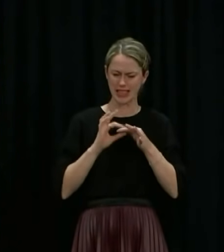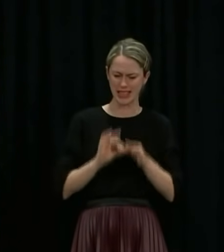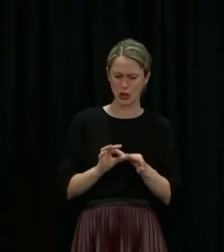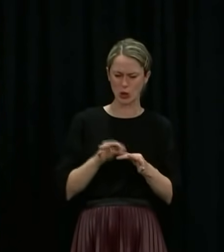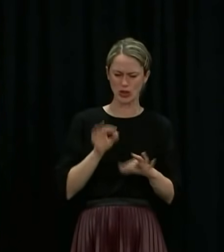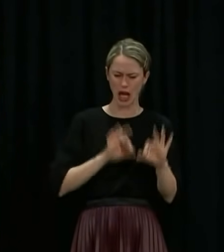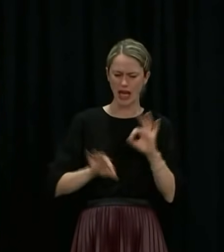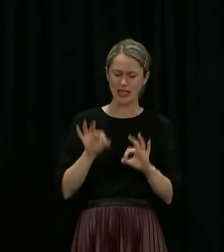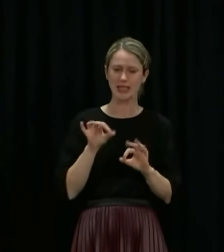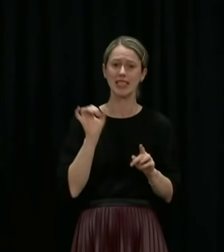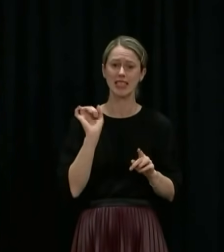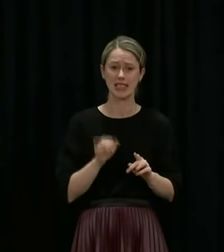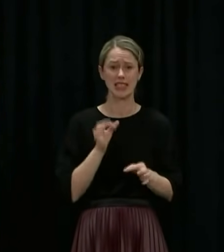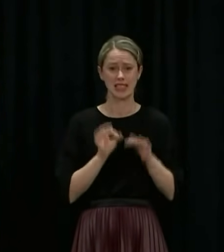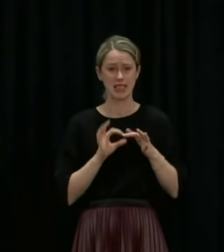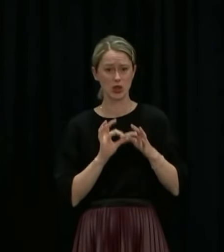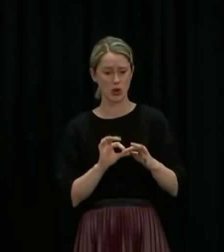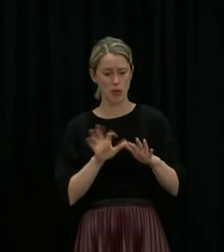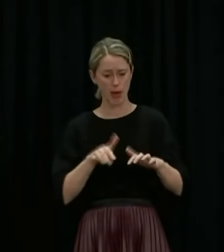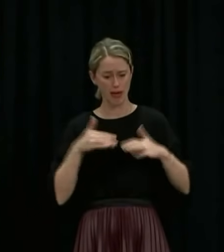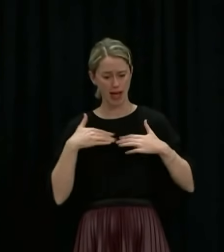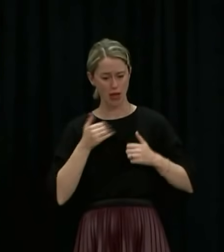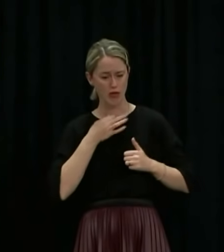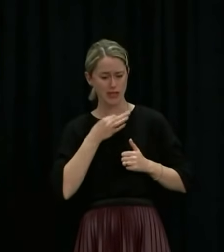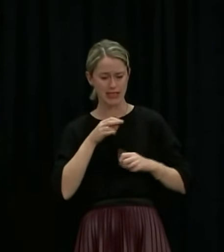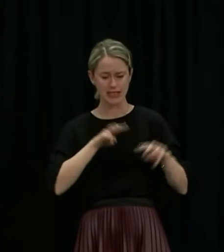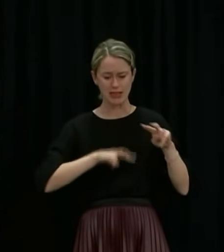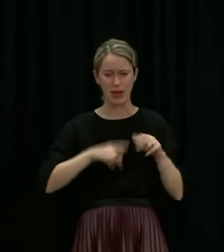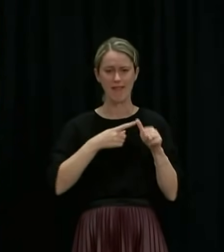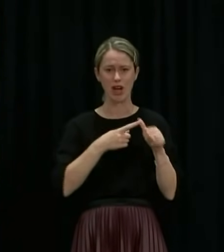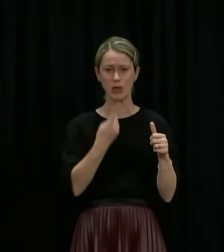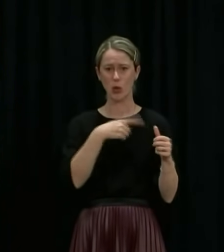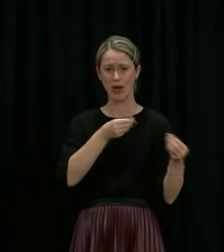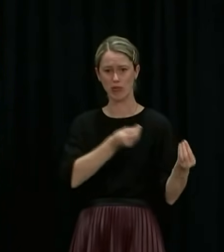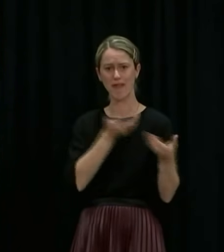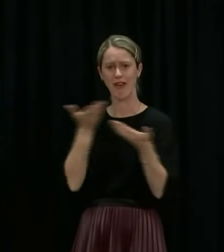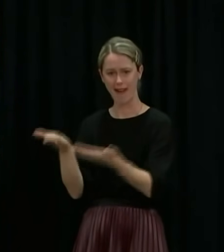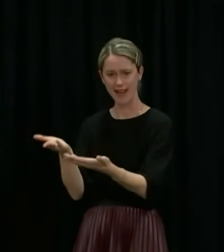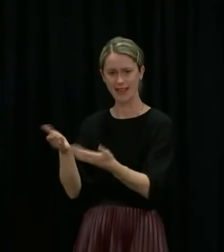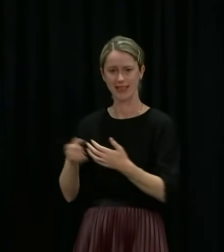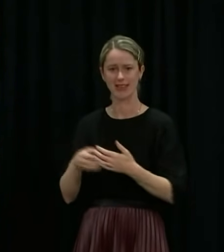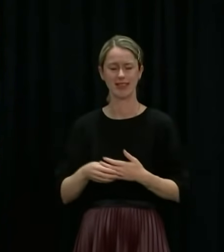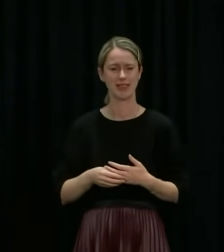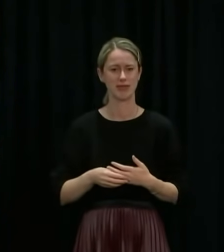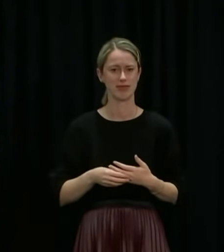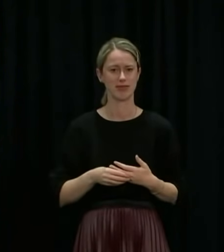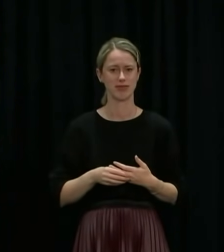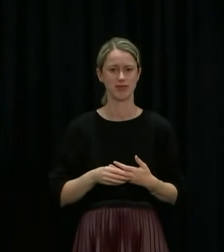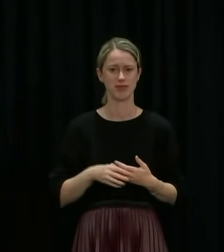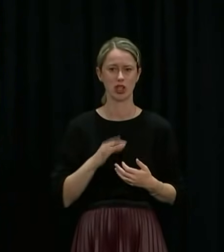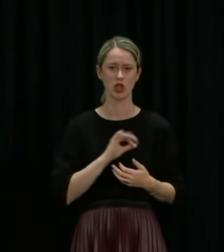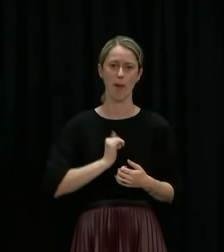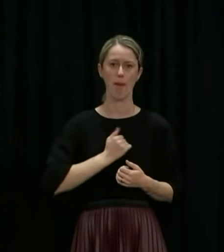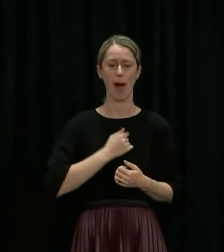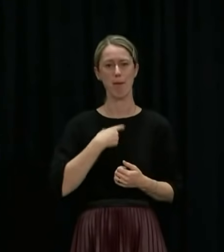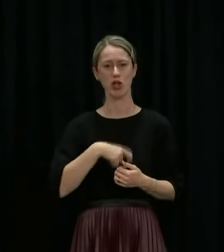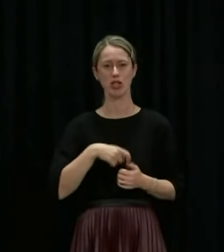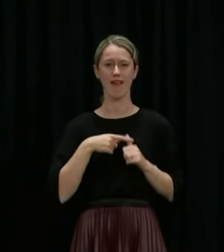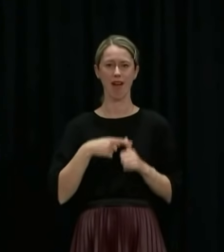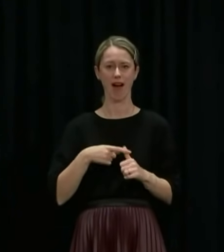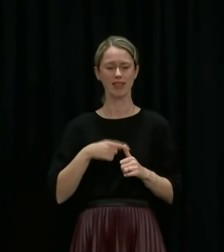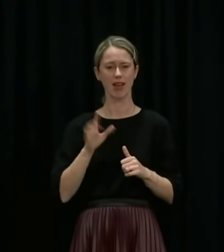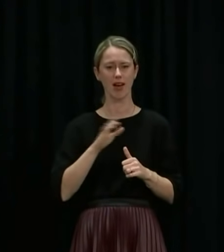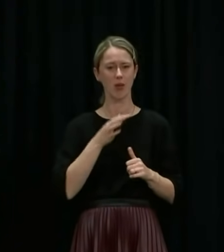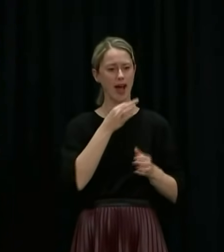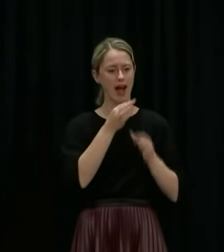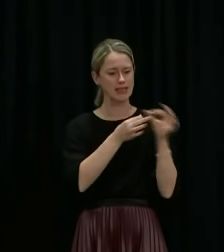the decisions are being based on the public health risk assessment and advice that we provide through. And that's not just my personal advice. We canvass